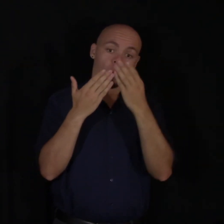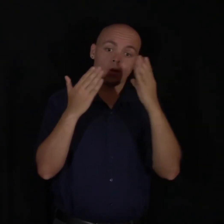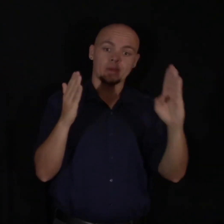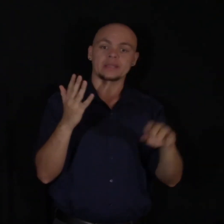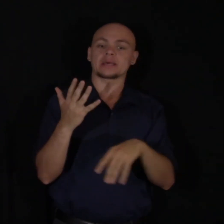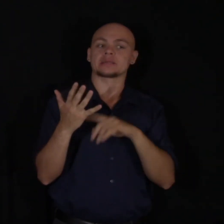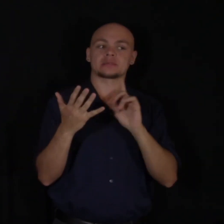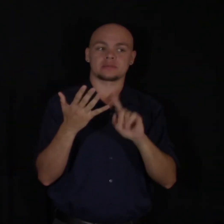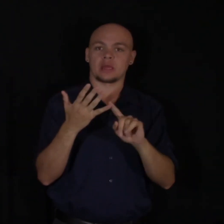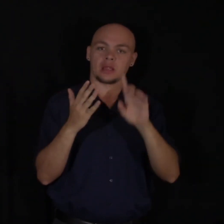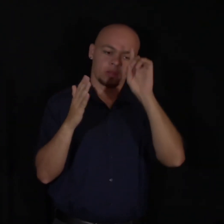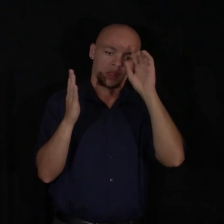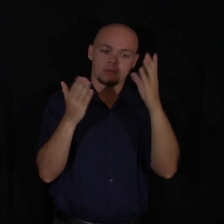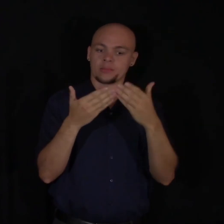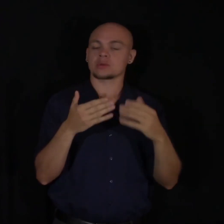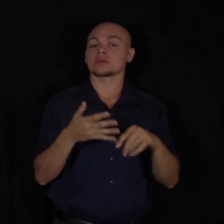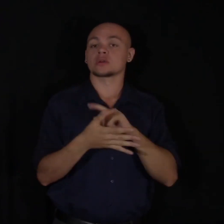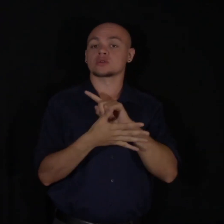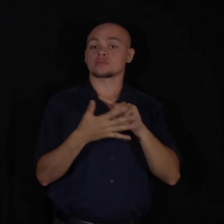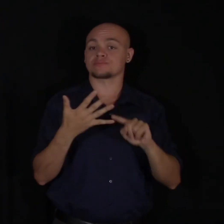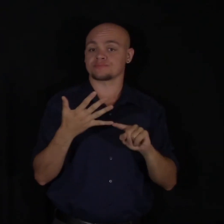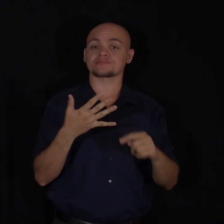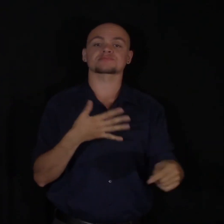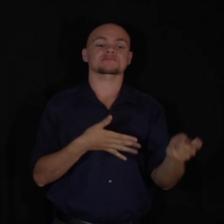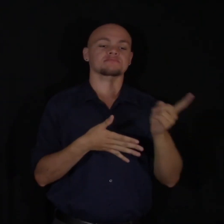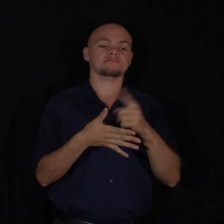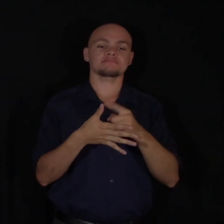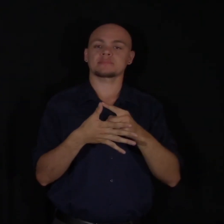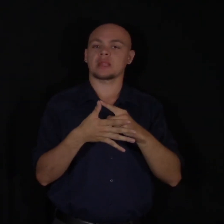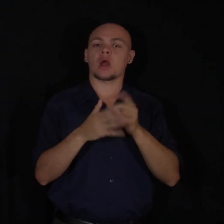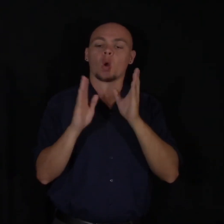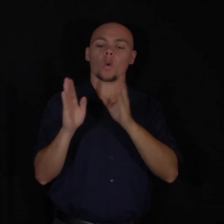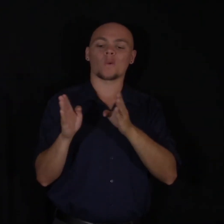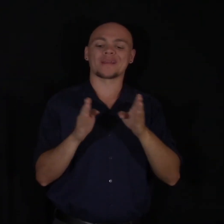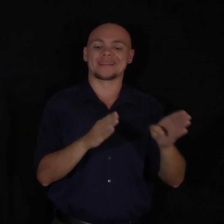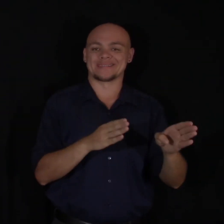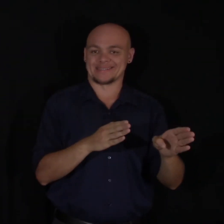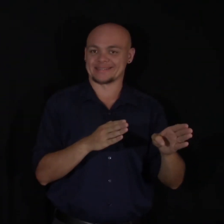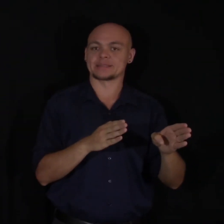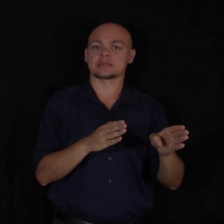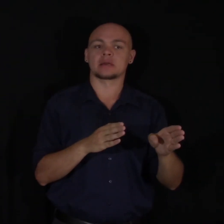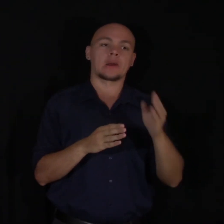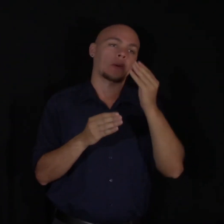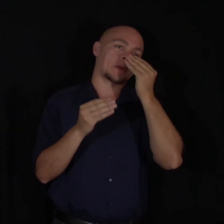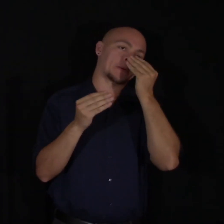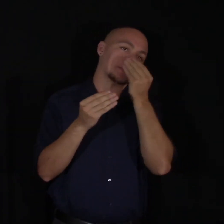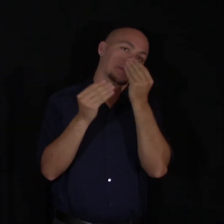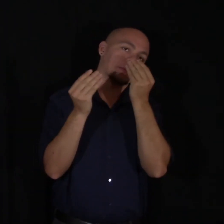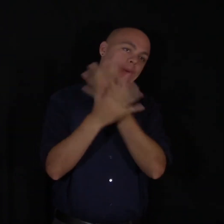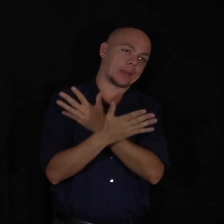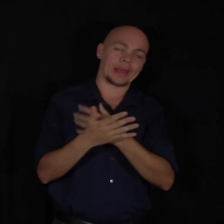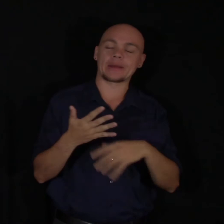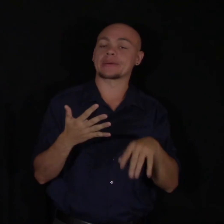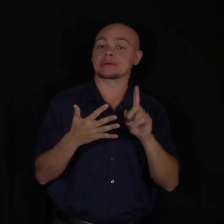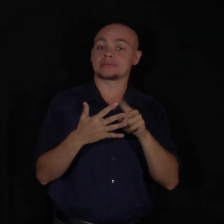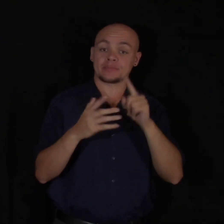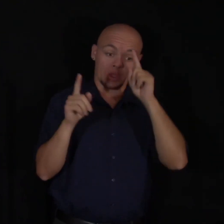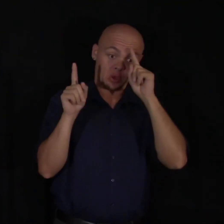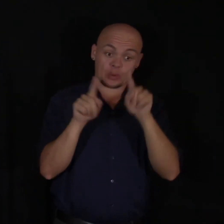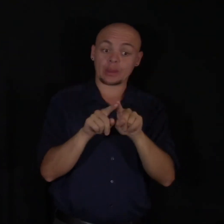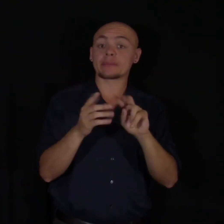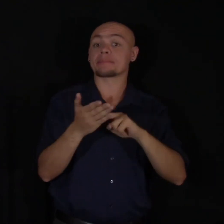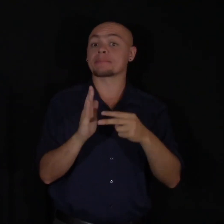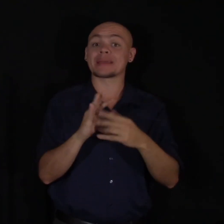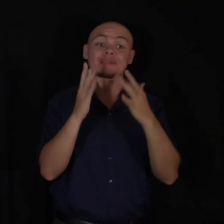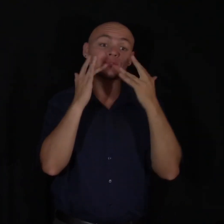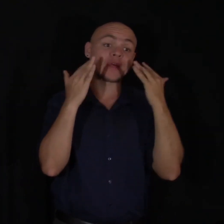to iterate, in conscientiousness, you could be basically very organized, or you could be really careless. In agreeableness, you could be really friendly,